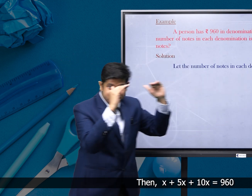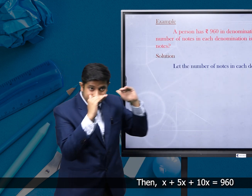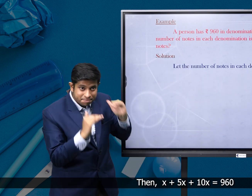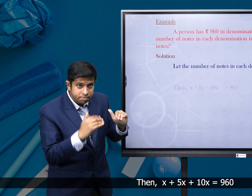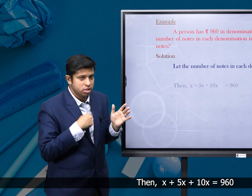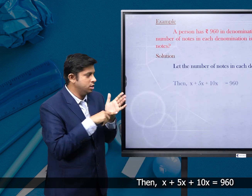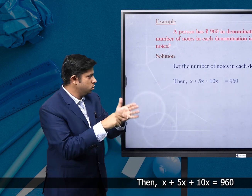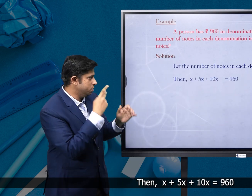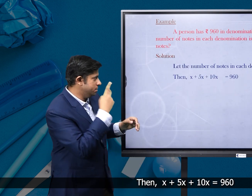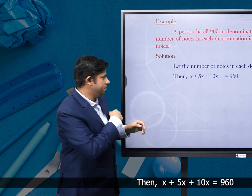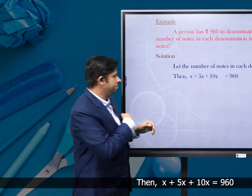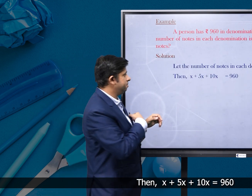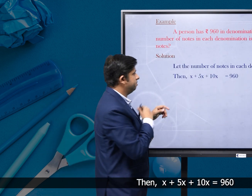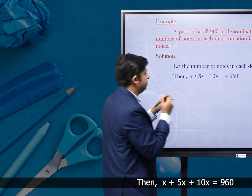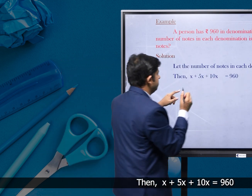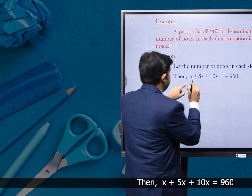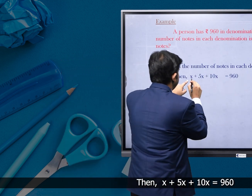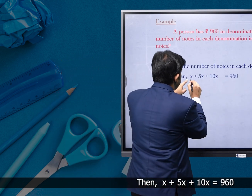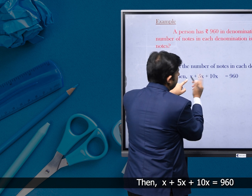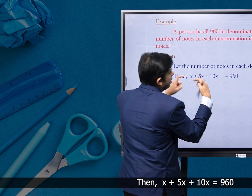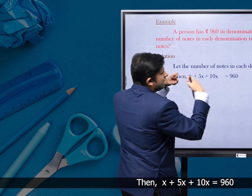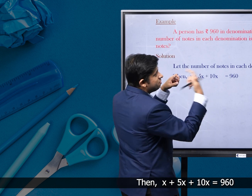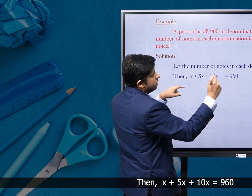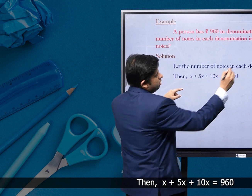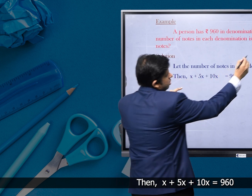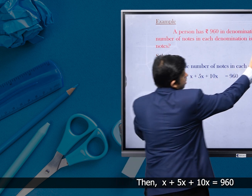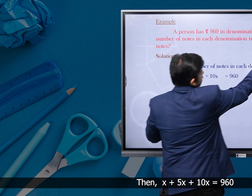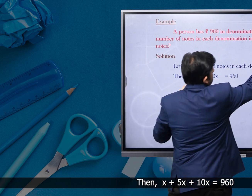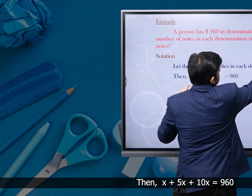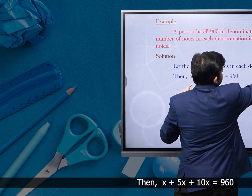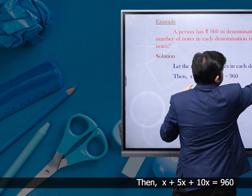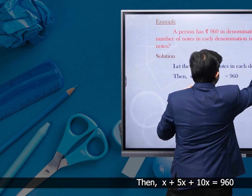Then x plus 5x plus 10x is equals to 960.